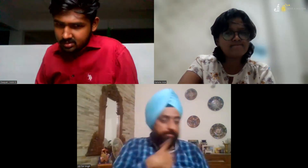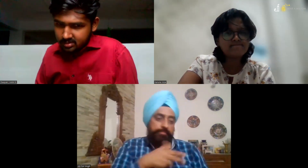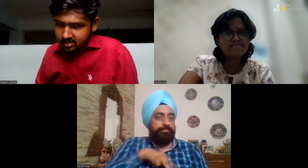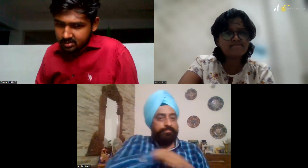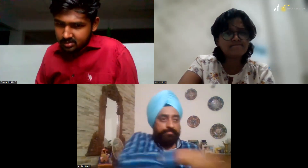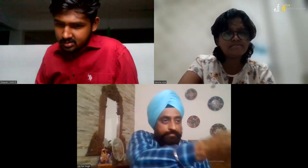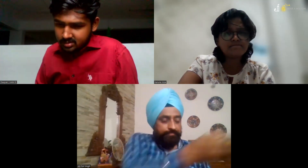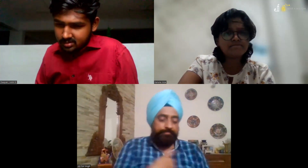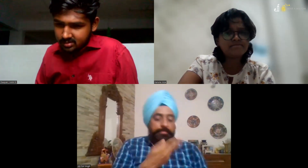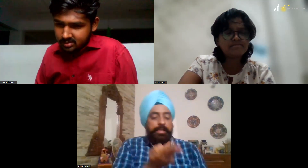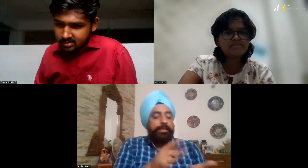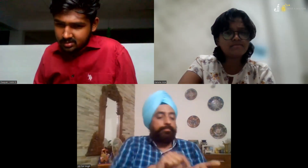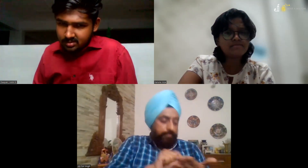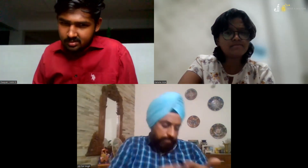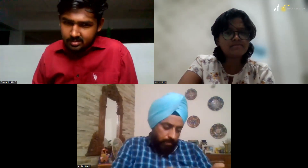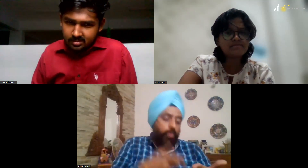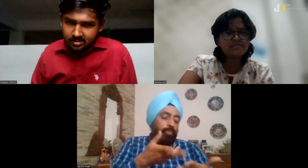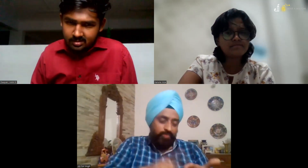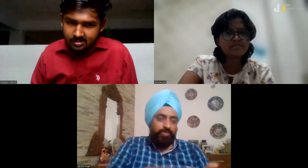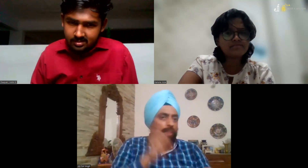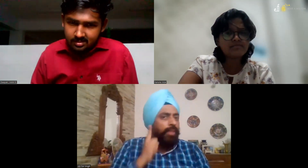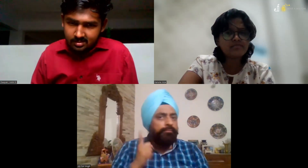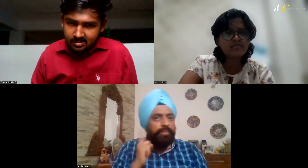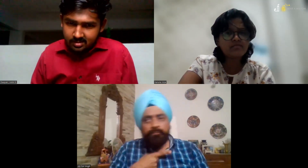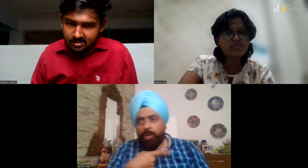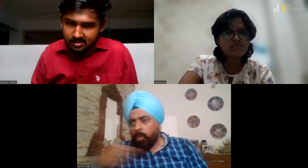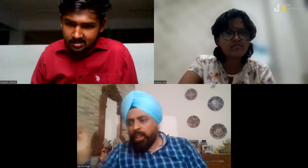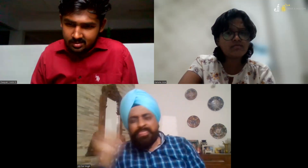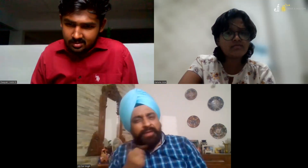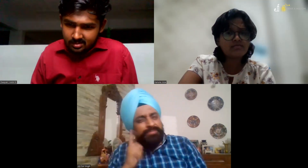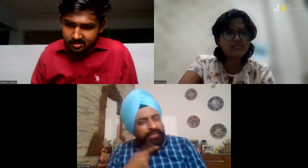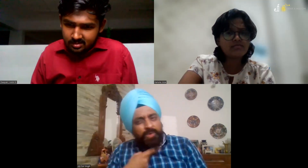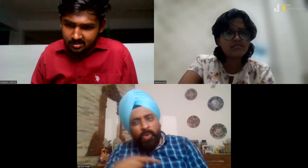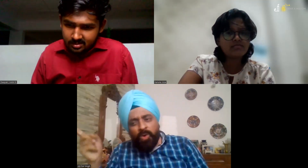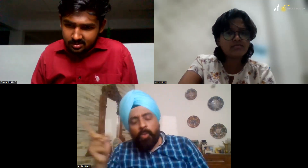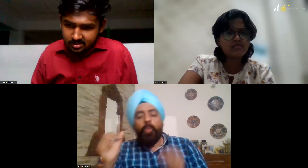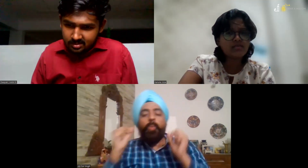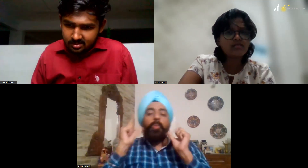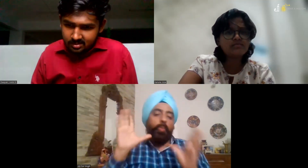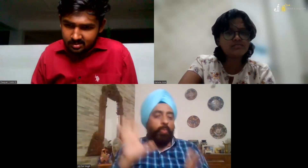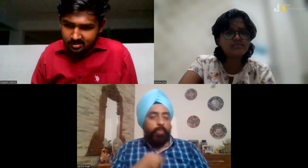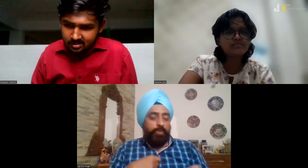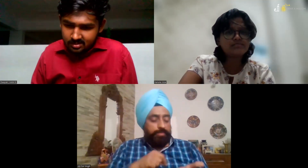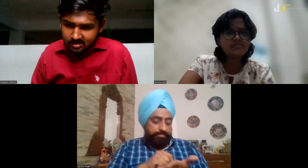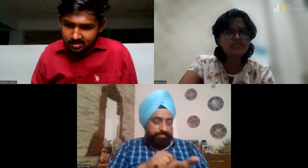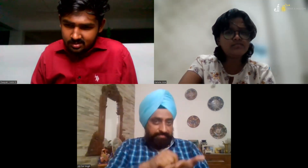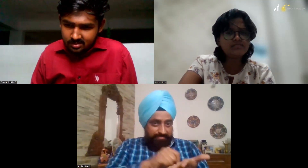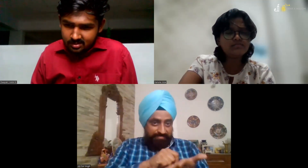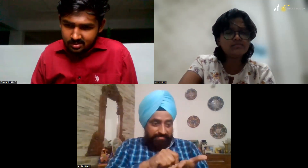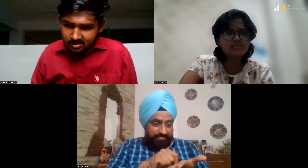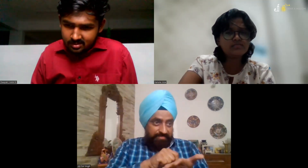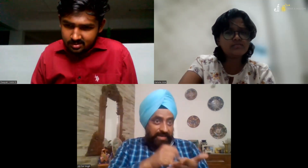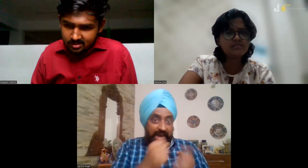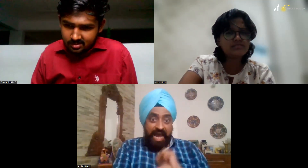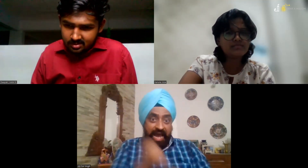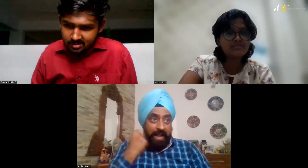for the disabled persons there was some service center, service reception. So we went over there,